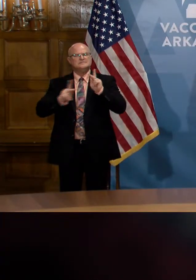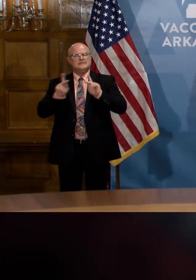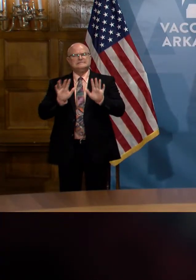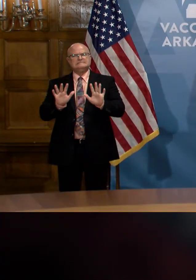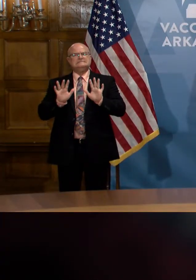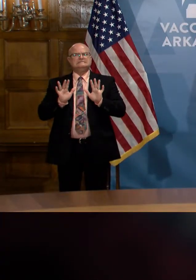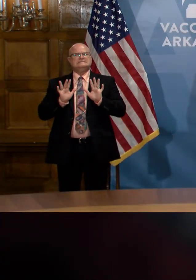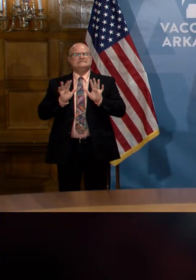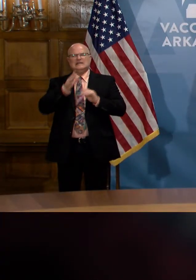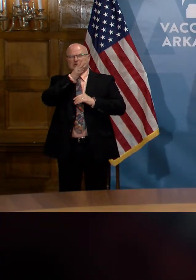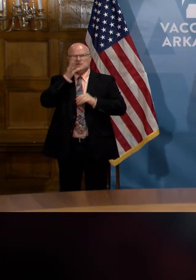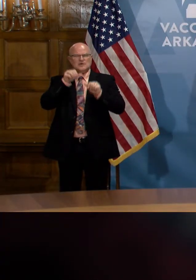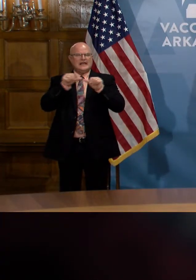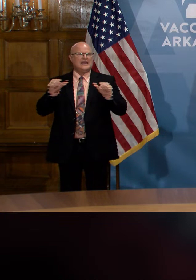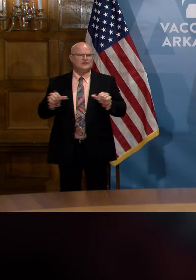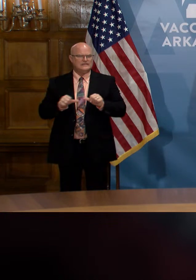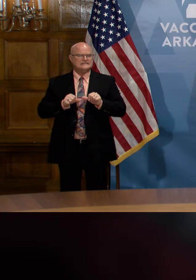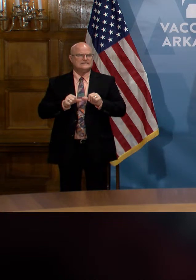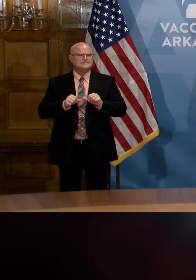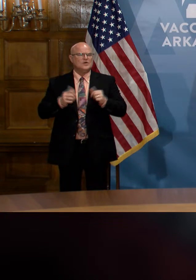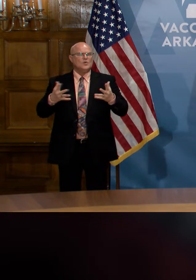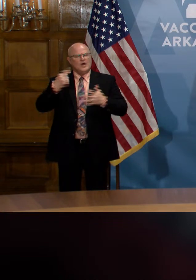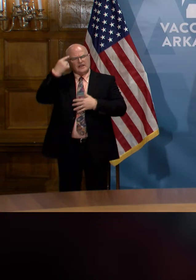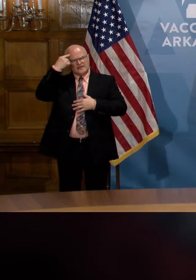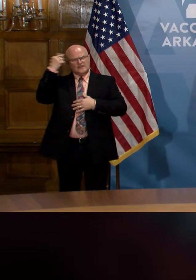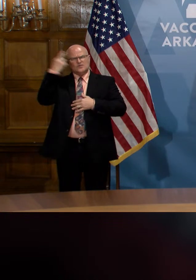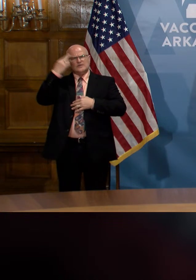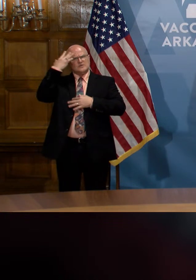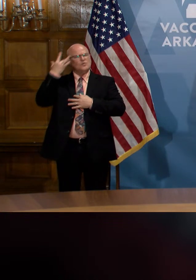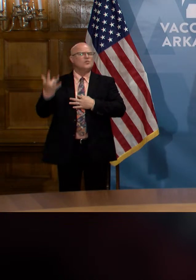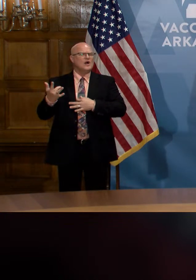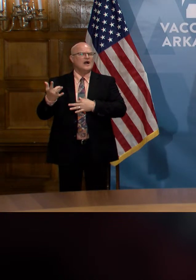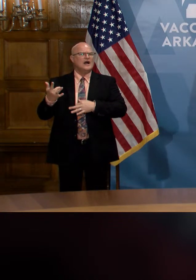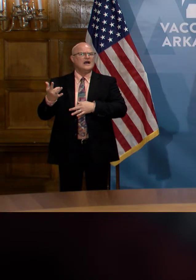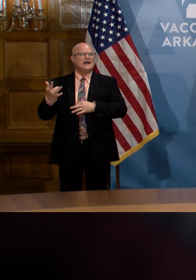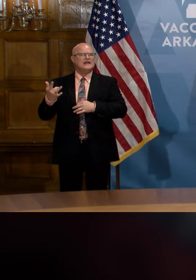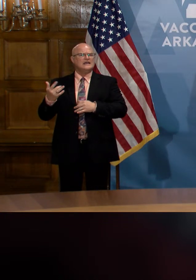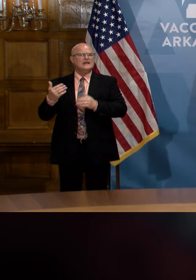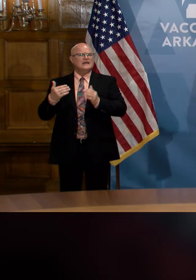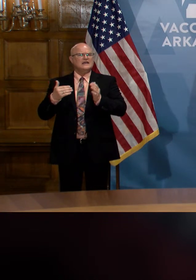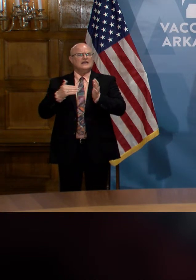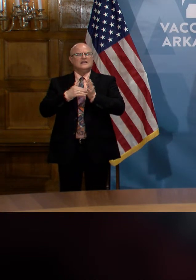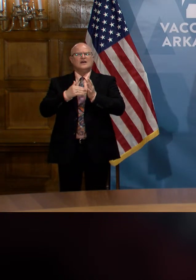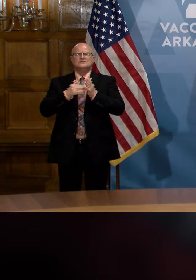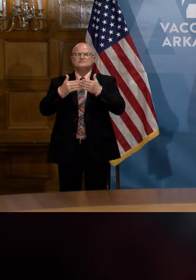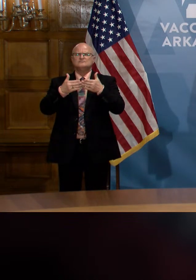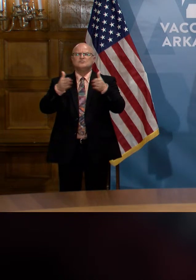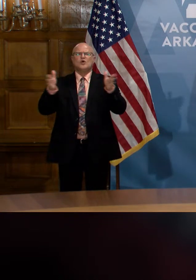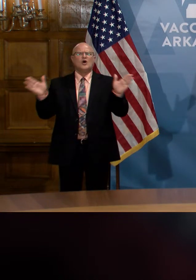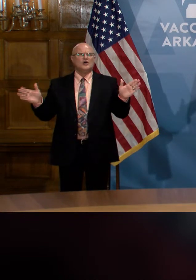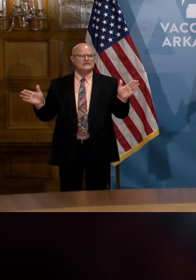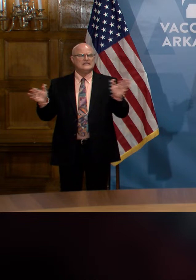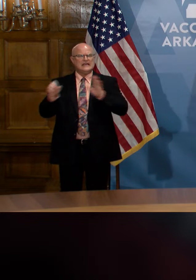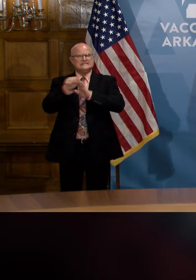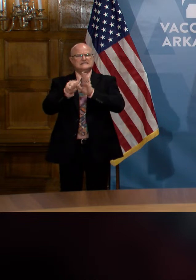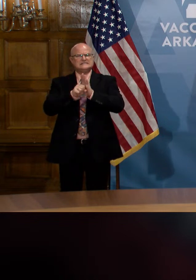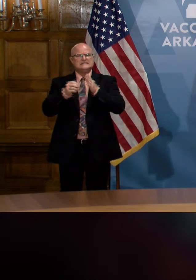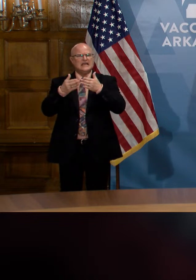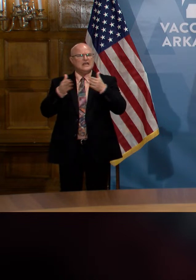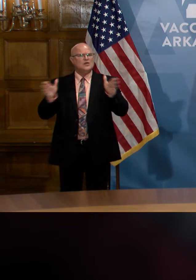the vaccine in rural areas. What do you think is the reason for that? And also just more broadly, as a state,